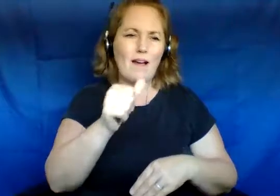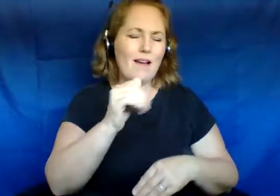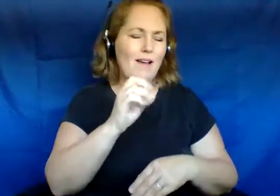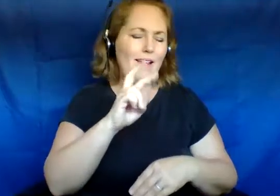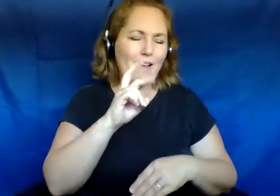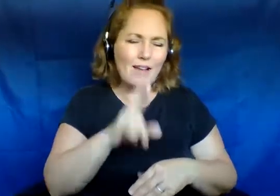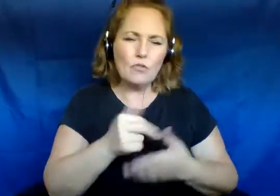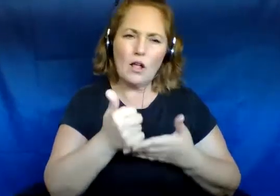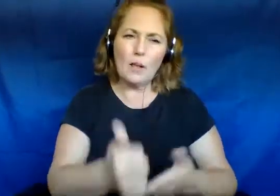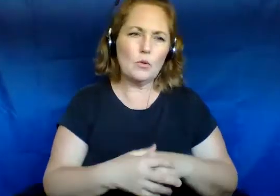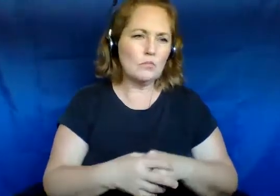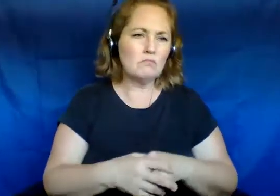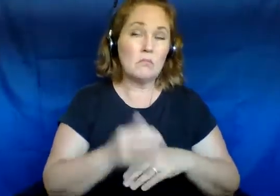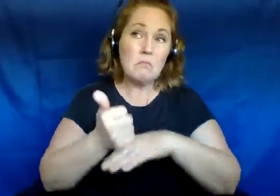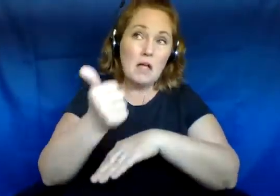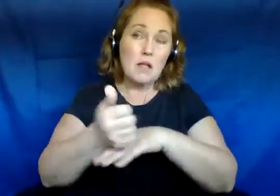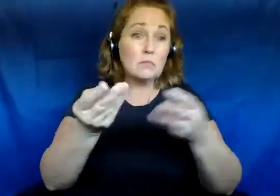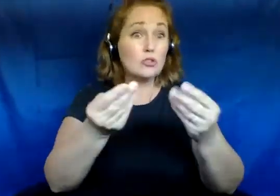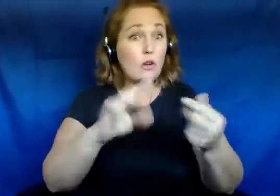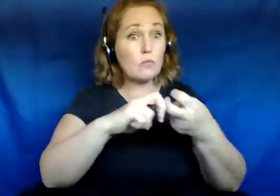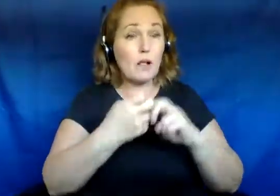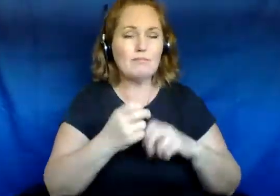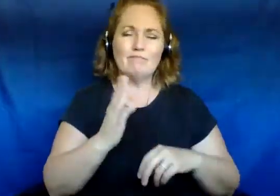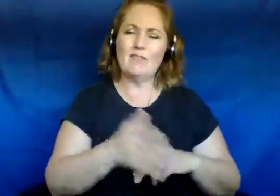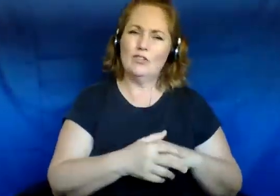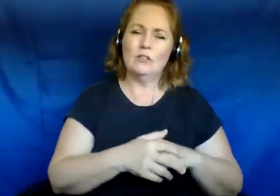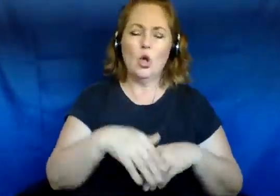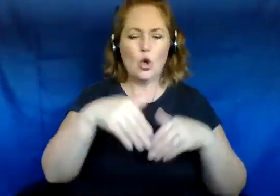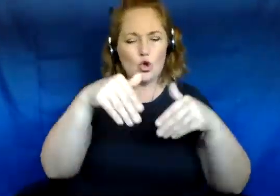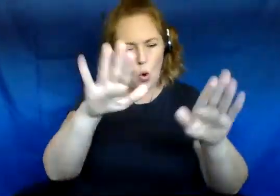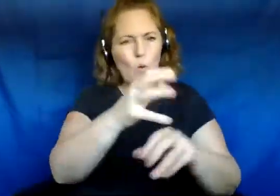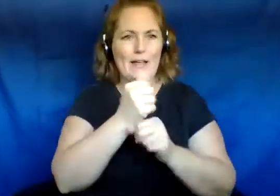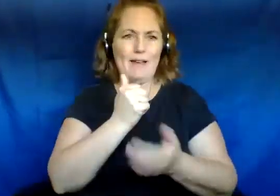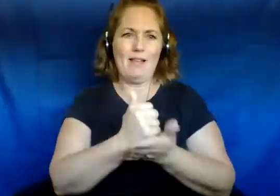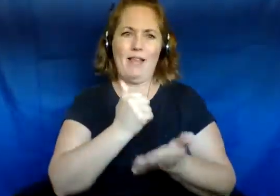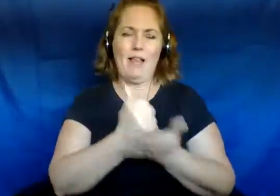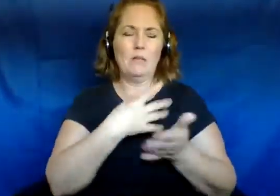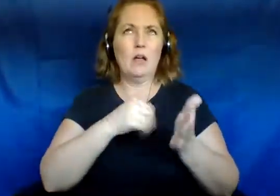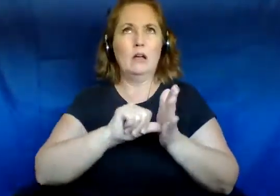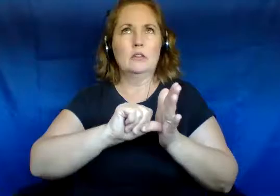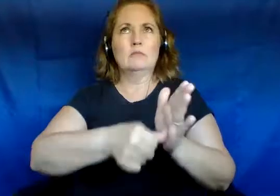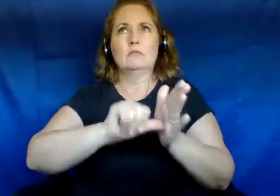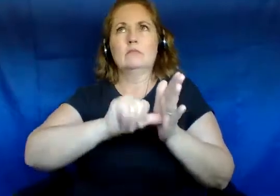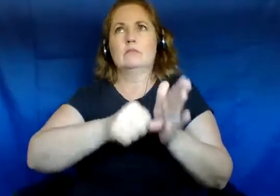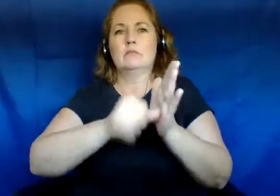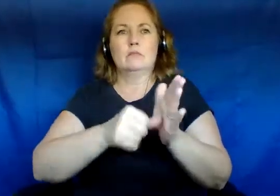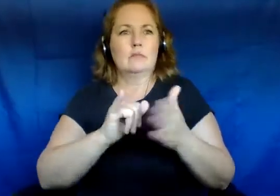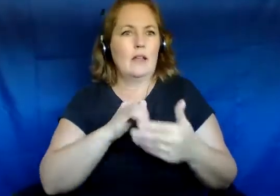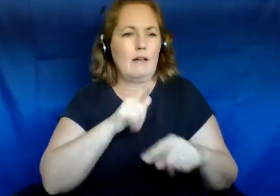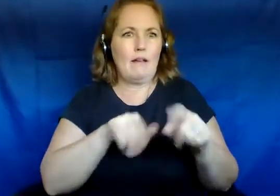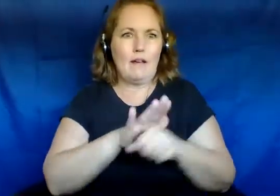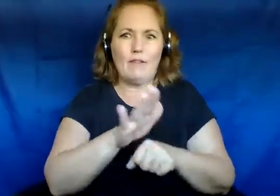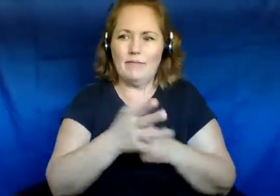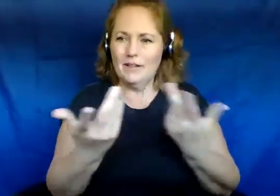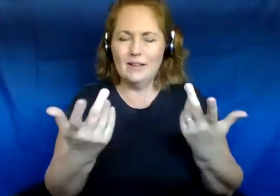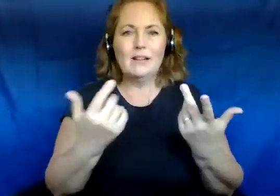people will never solve your problems. Go get some help. I can't say that enough. So, and again,